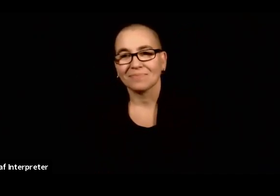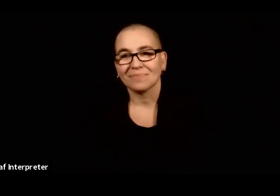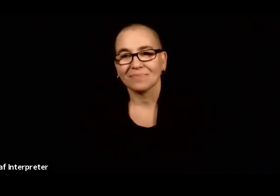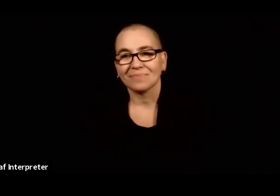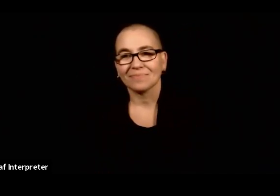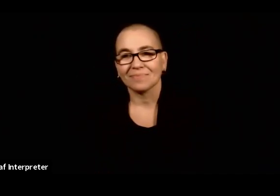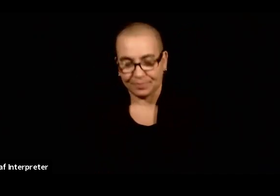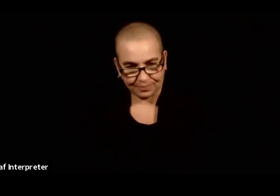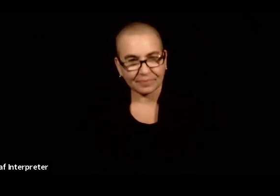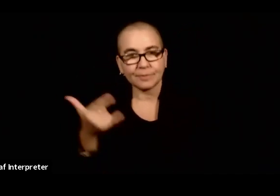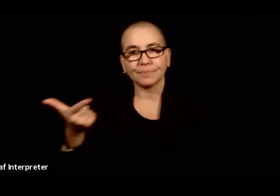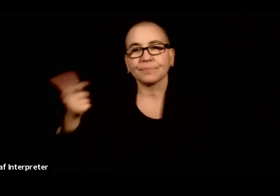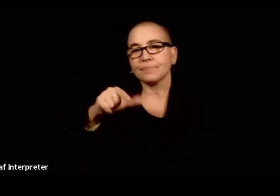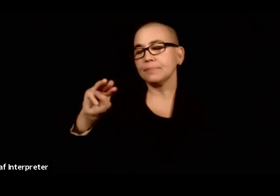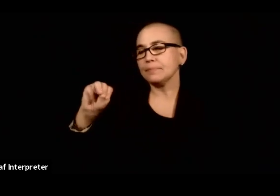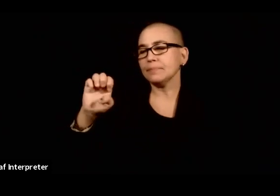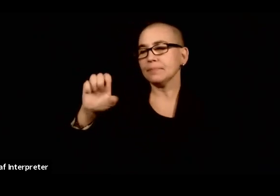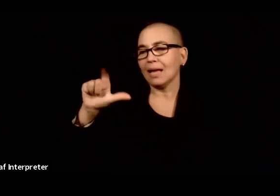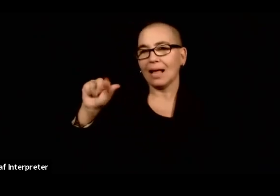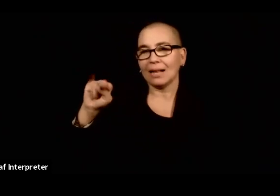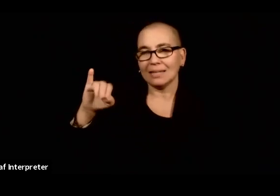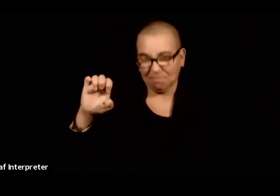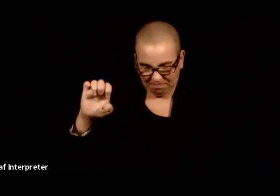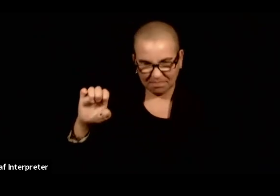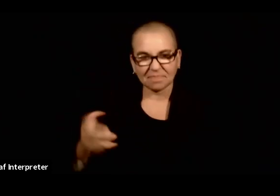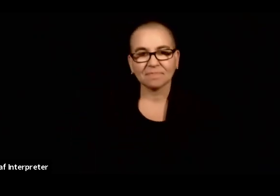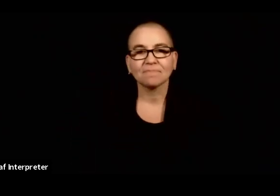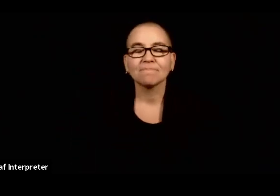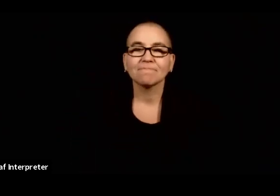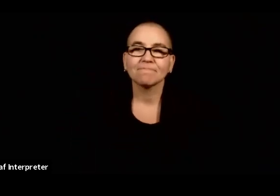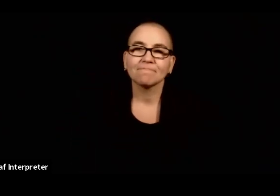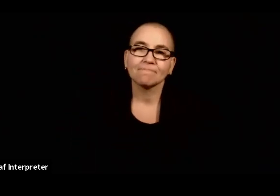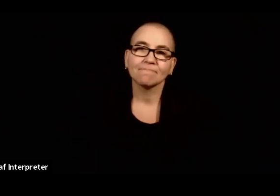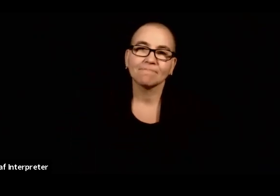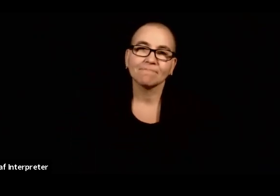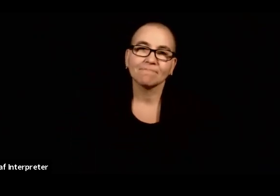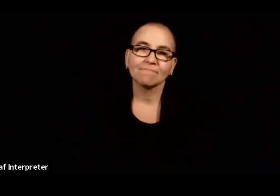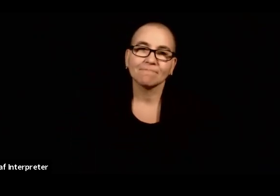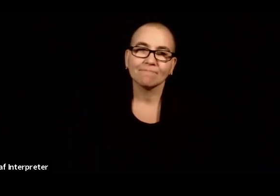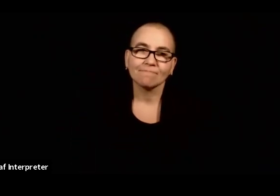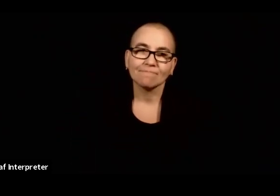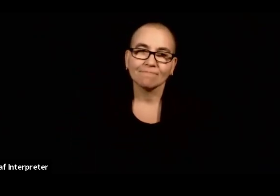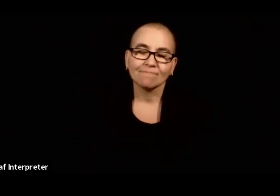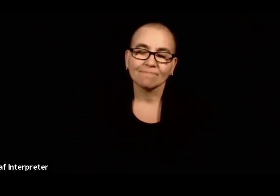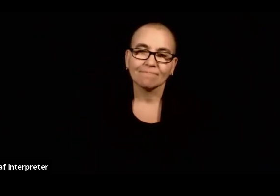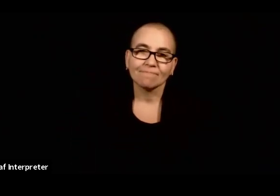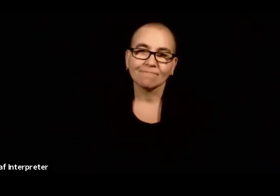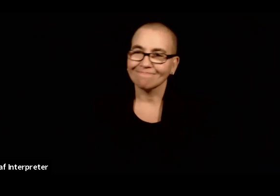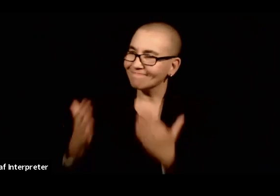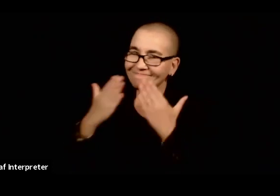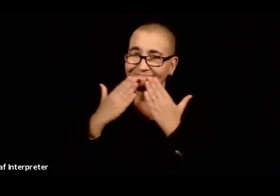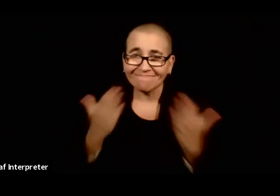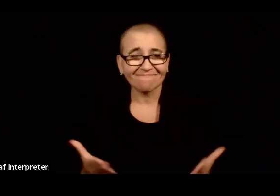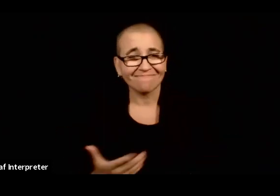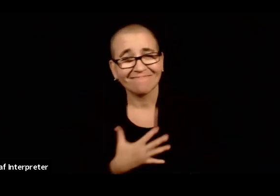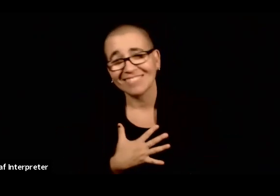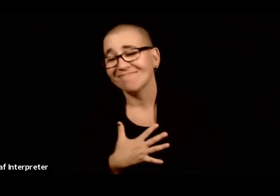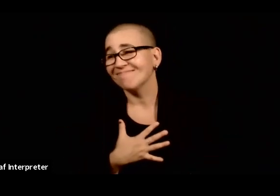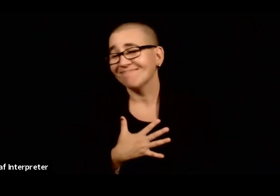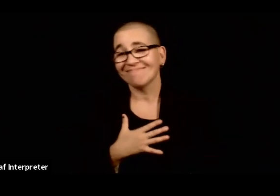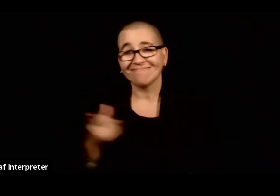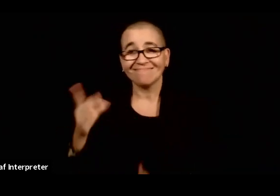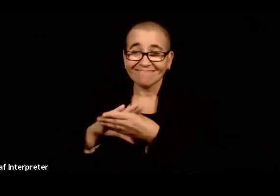Thank you, Aisha. I never imagined I would ever hear my beautiful mother ask me if she was in prison and if she had done something